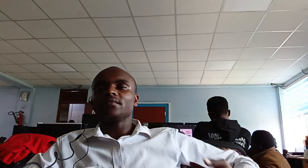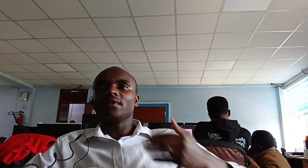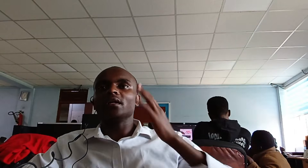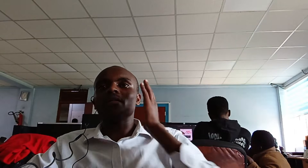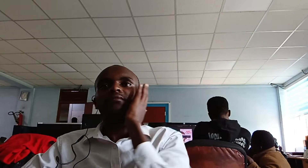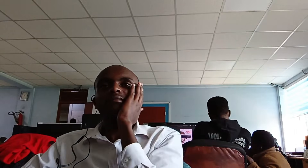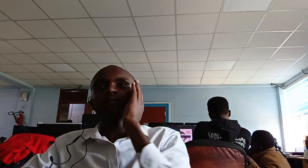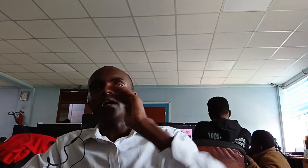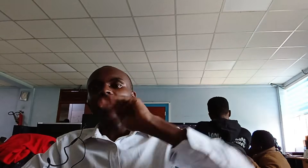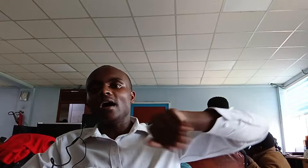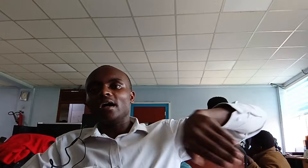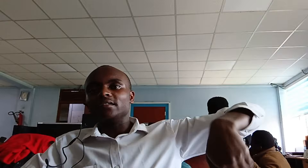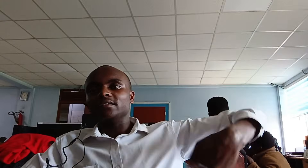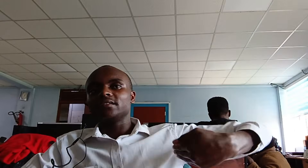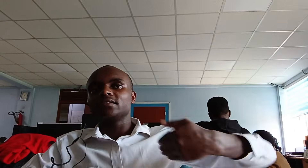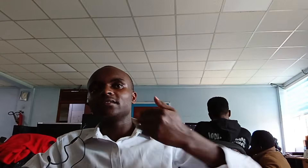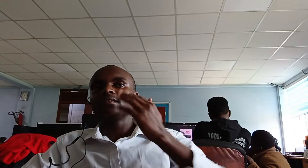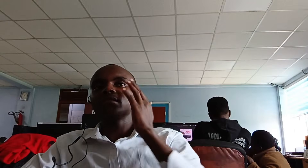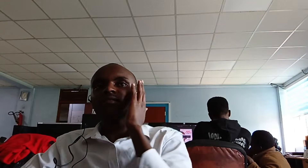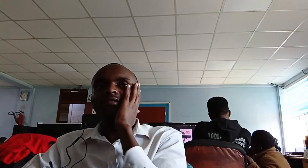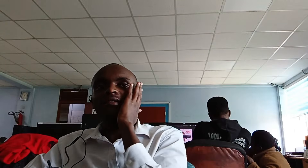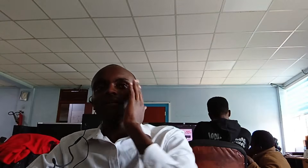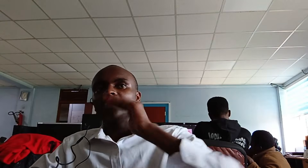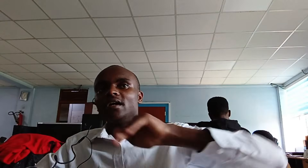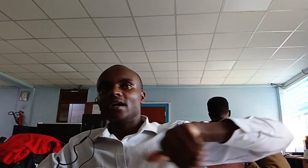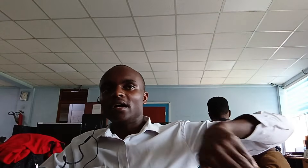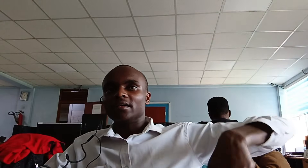Yeah, aunt, aunt.